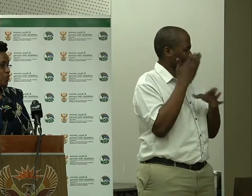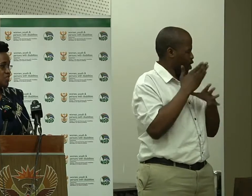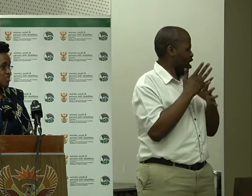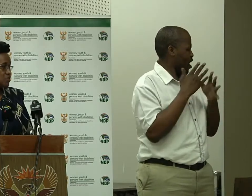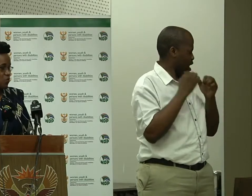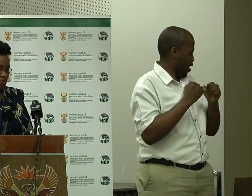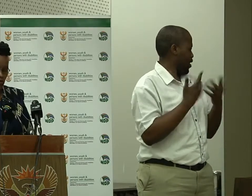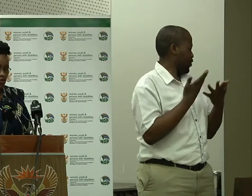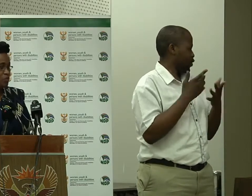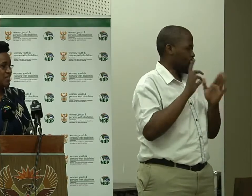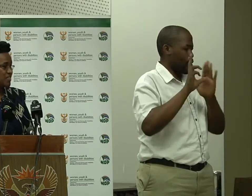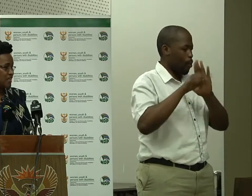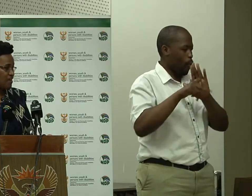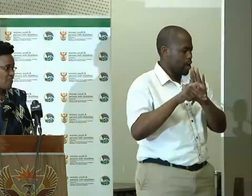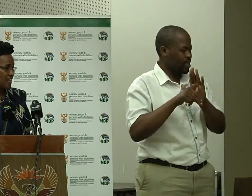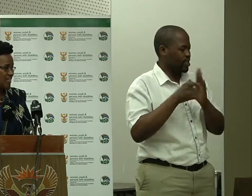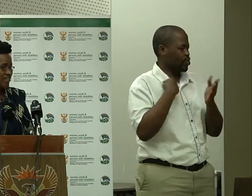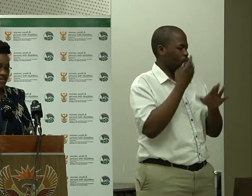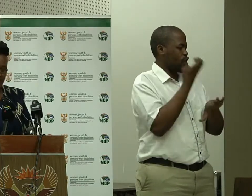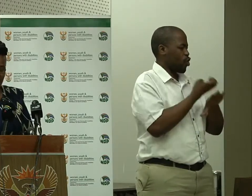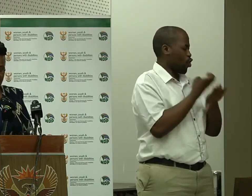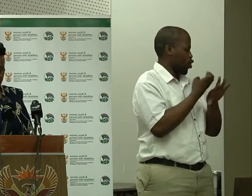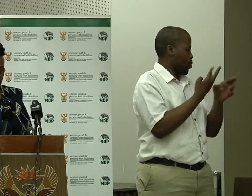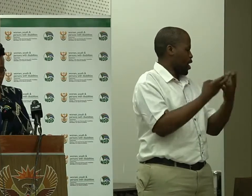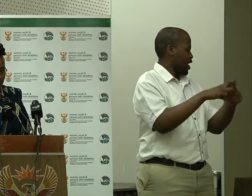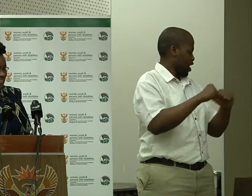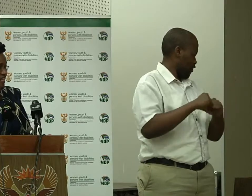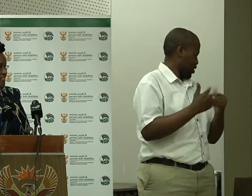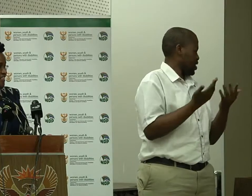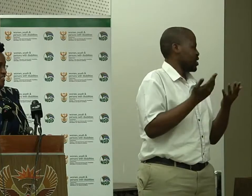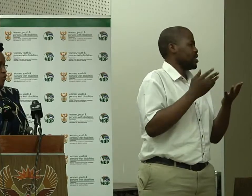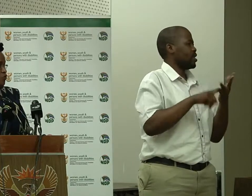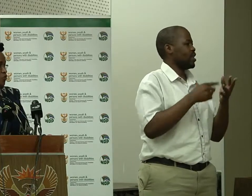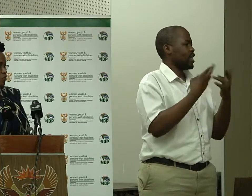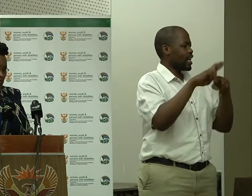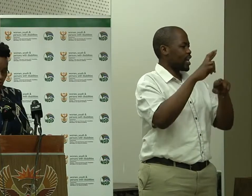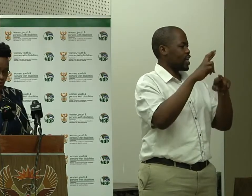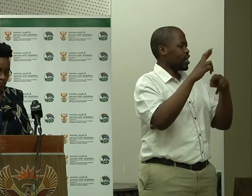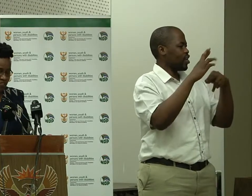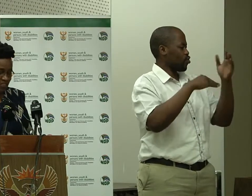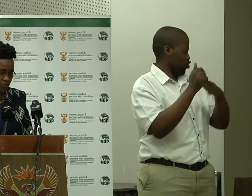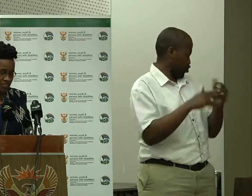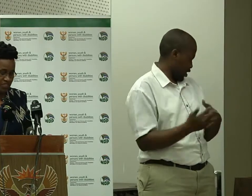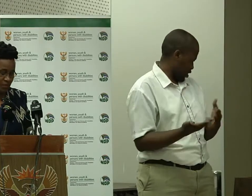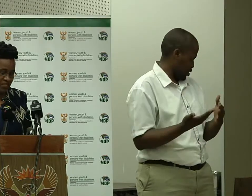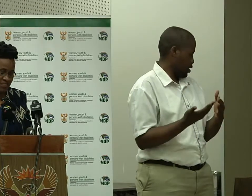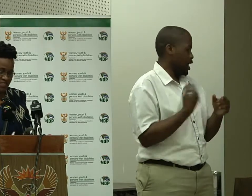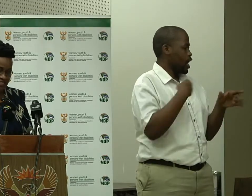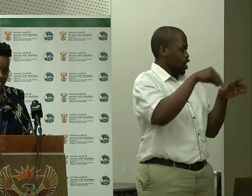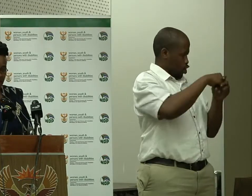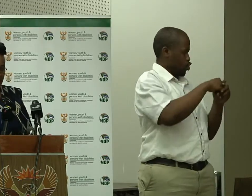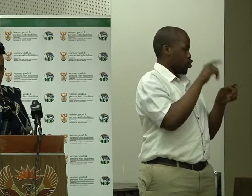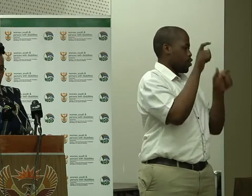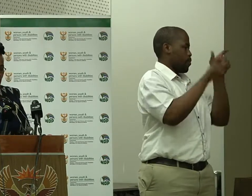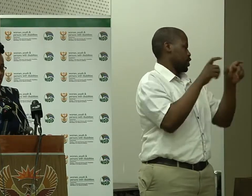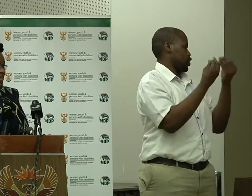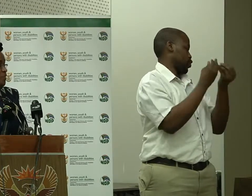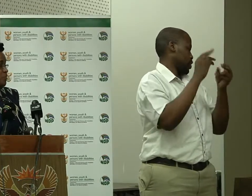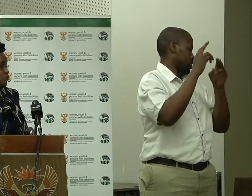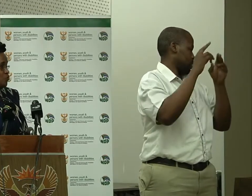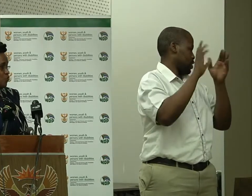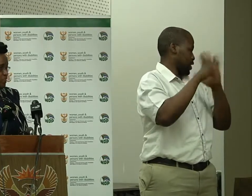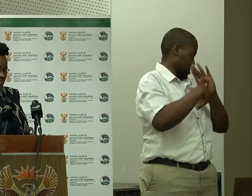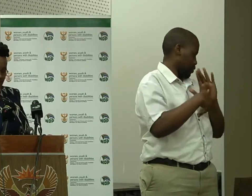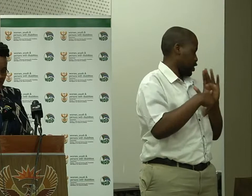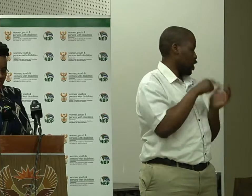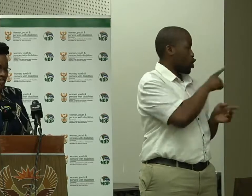the policies on economic recovery and reconstruction also include persons with disabilities. And you'll be